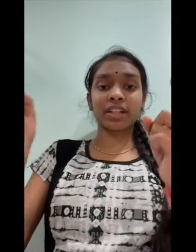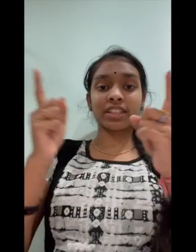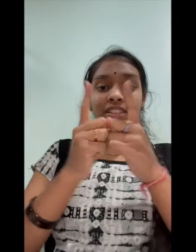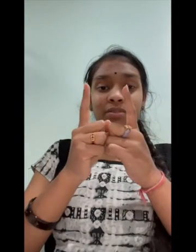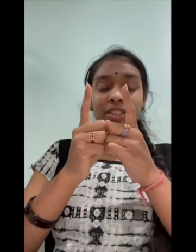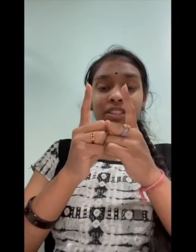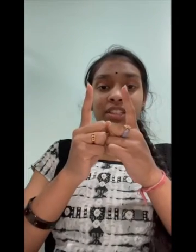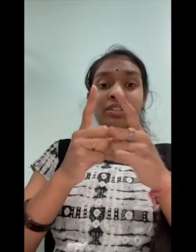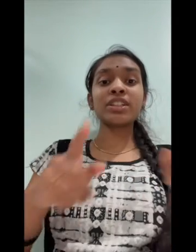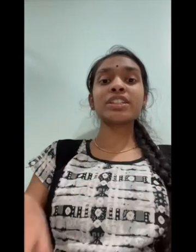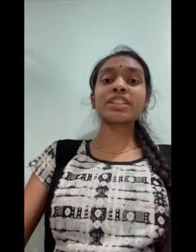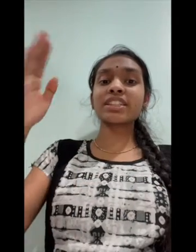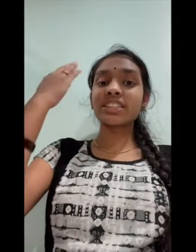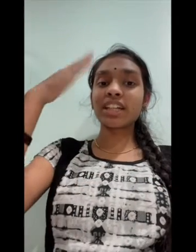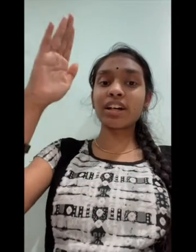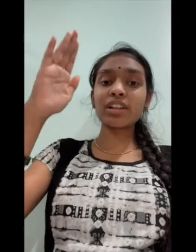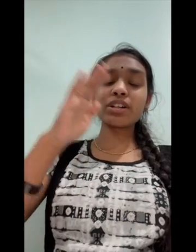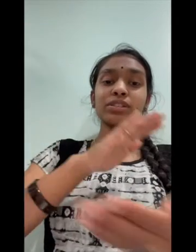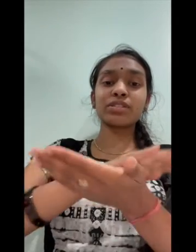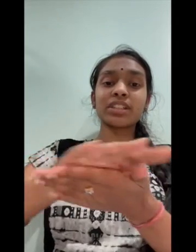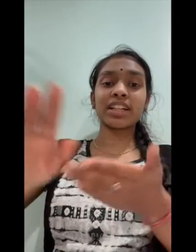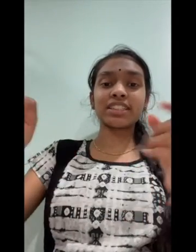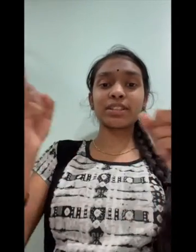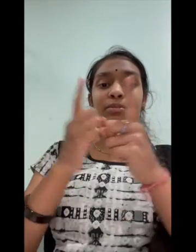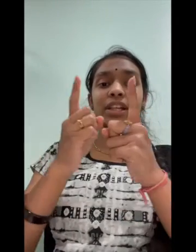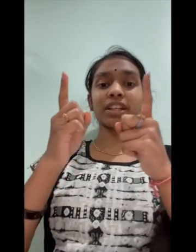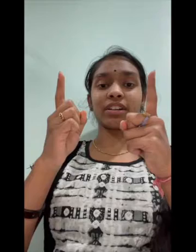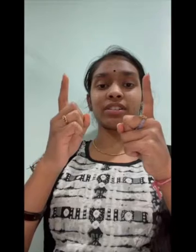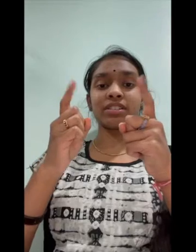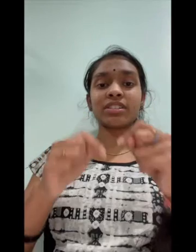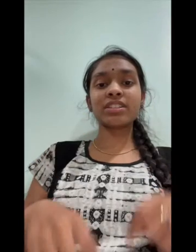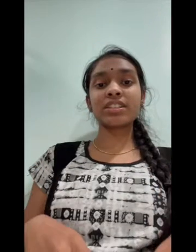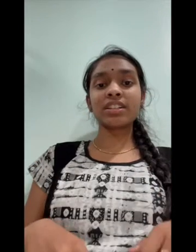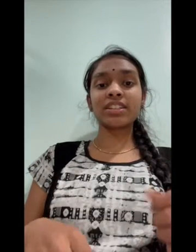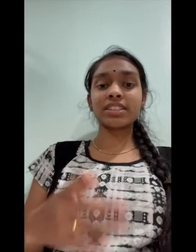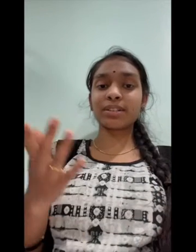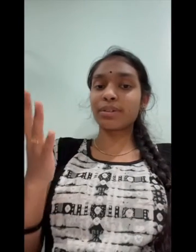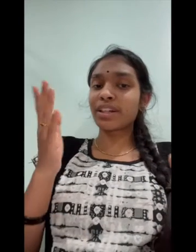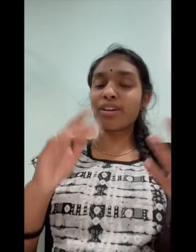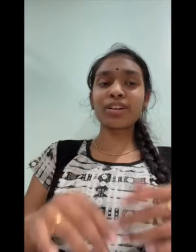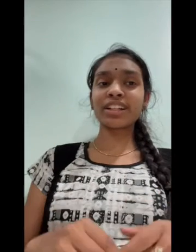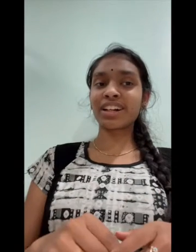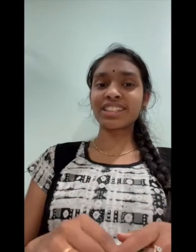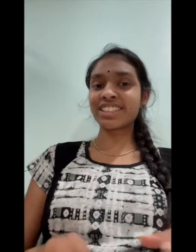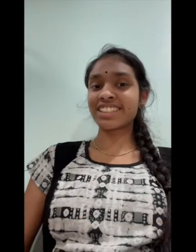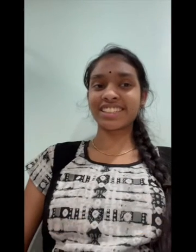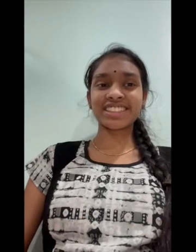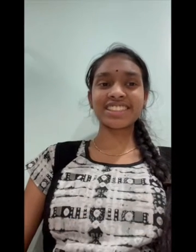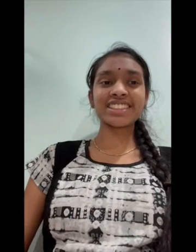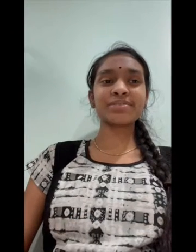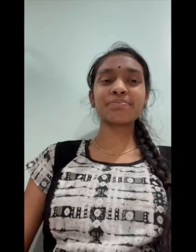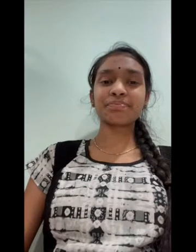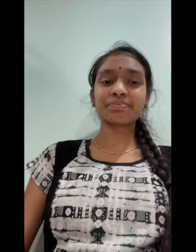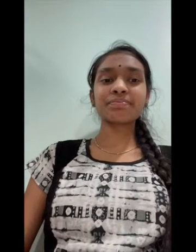nice to meet you. So you could say, hello, nice to meet you. See, we already got a sentence.